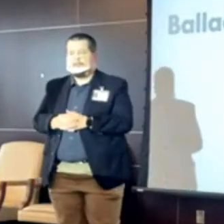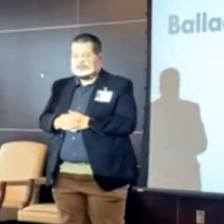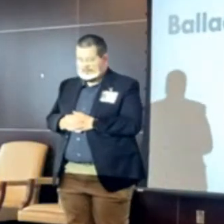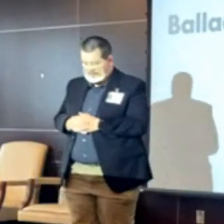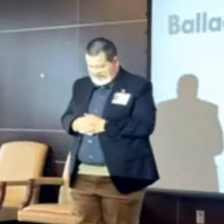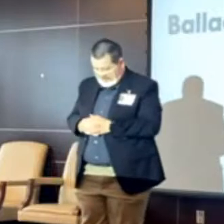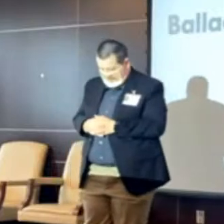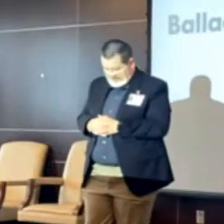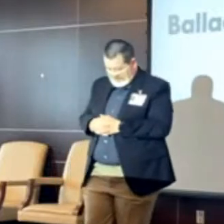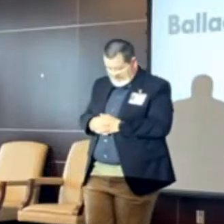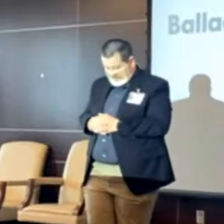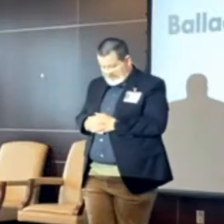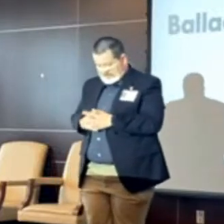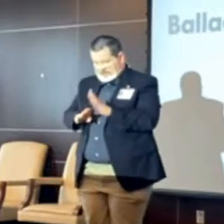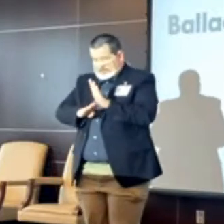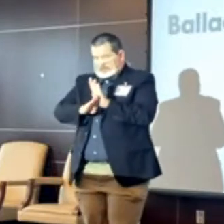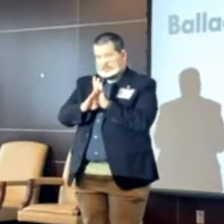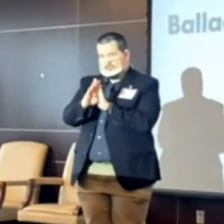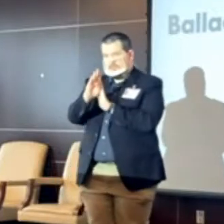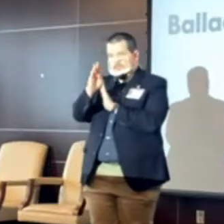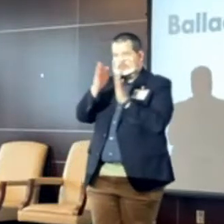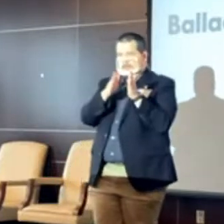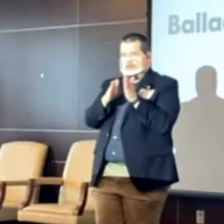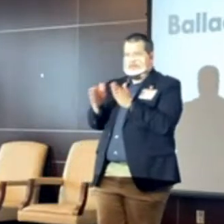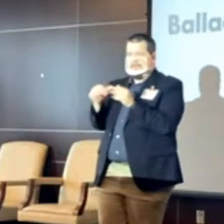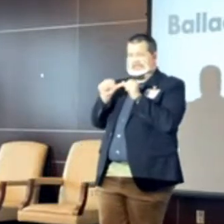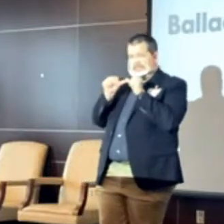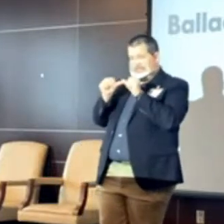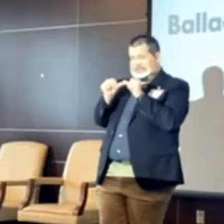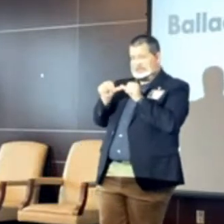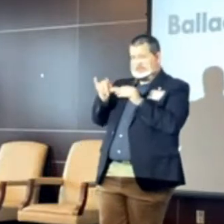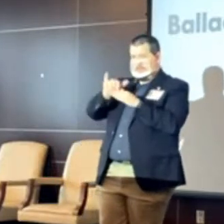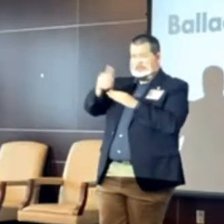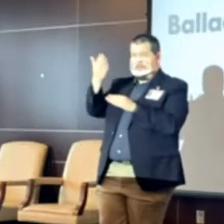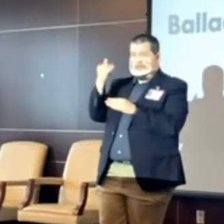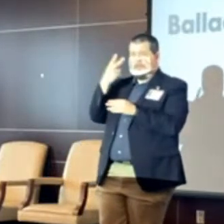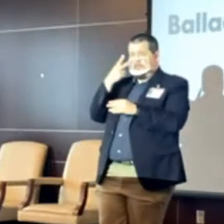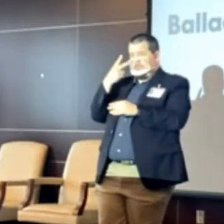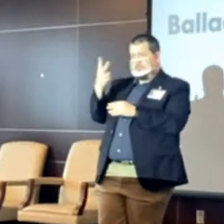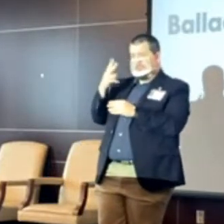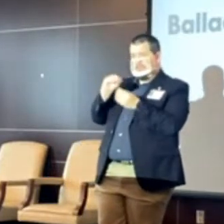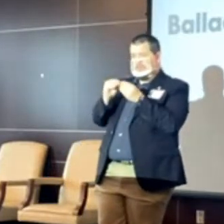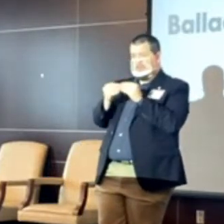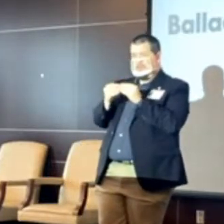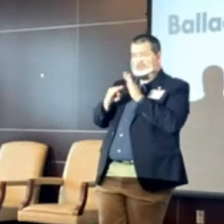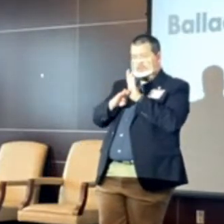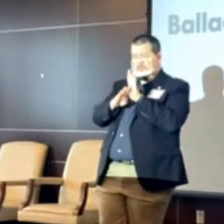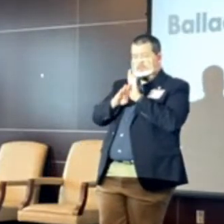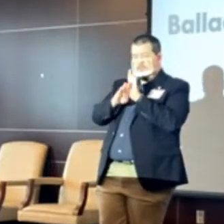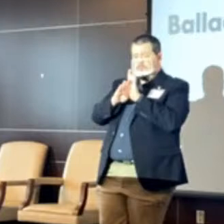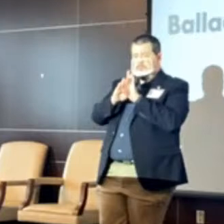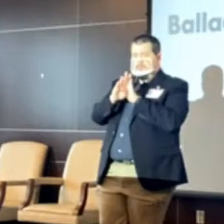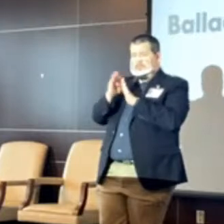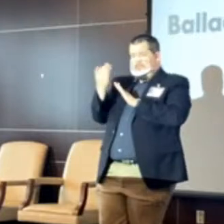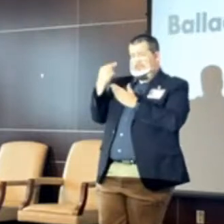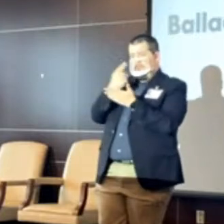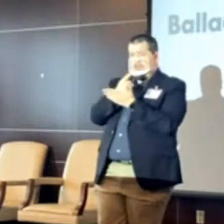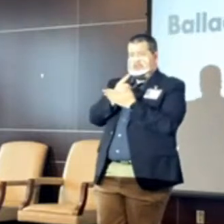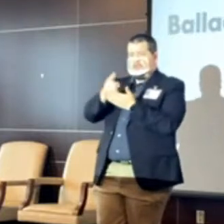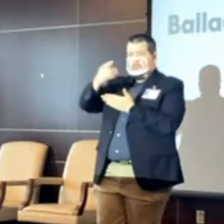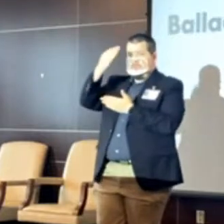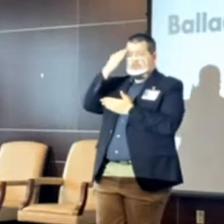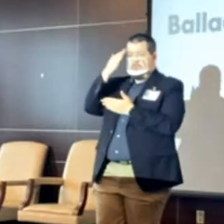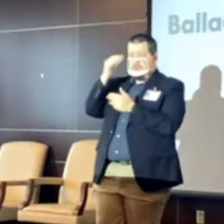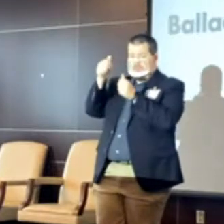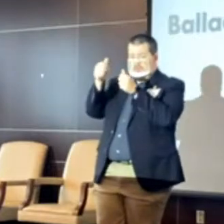So our surge planning continues as we have done in the past. We continue to see the numbers rise. Last week, as you know, we